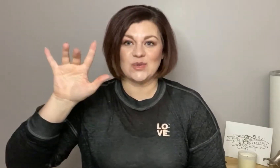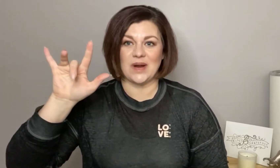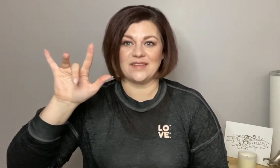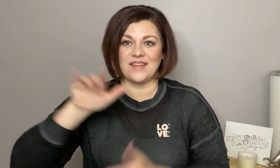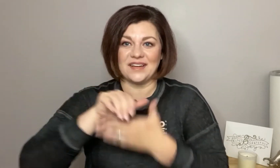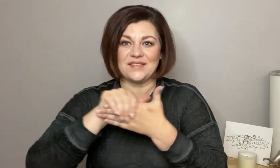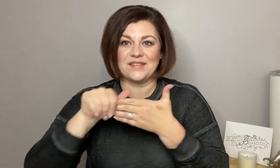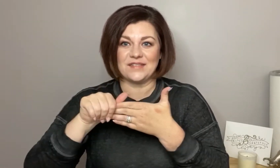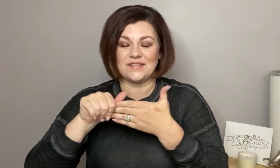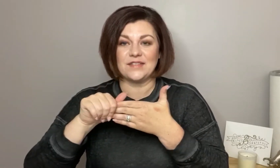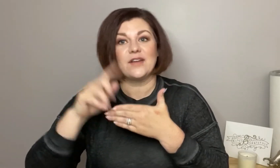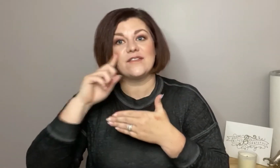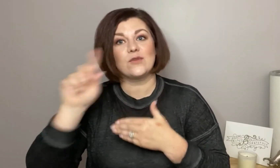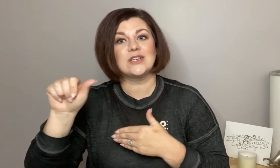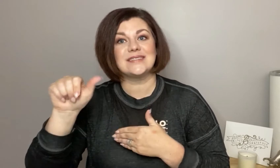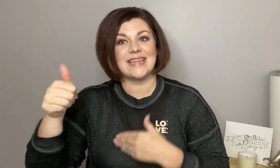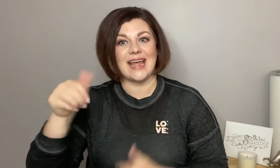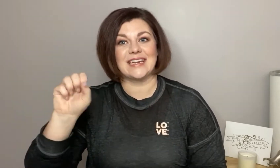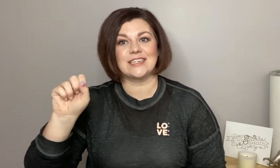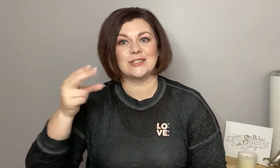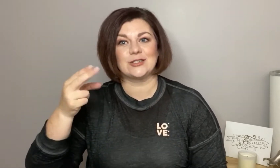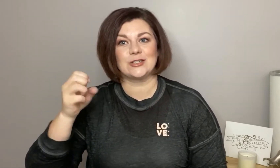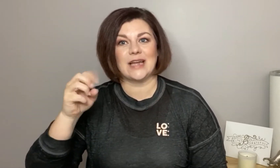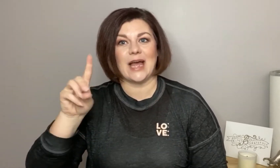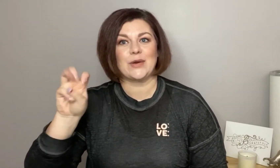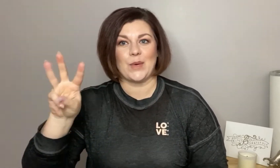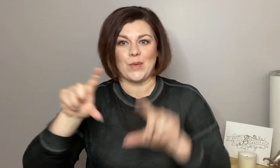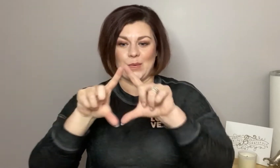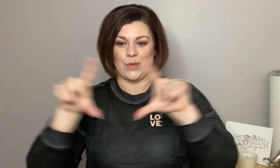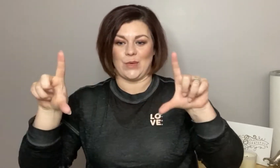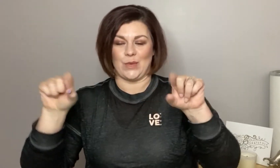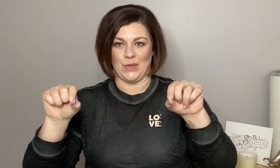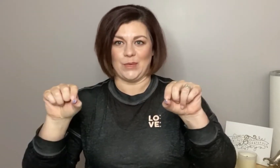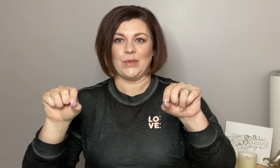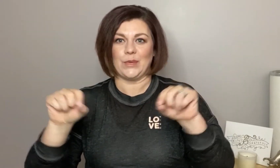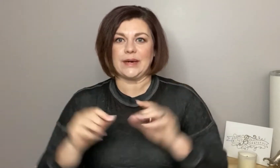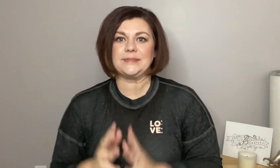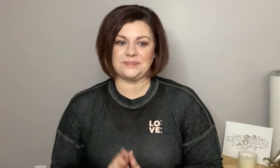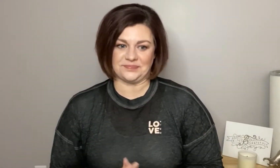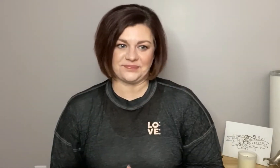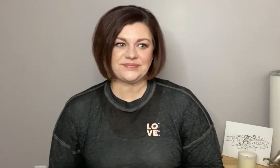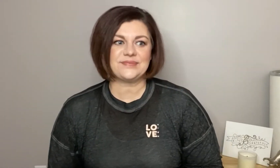2, $125 for 10 shadows.